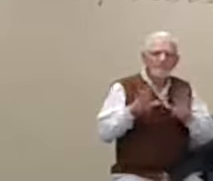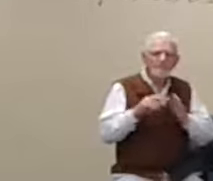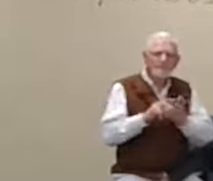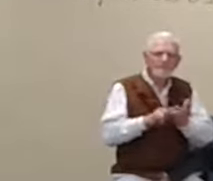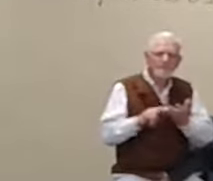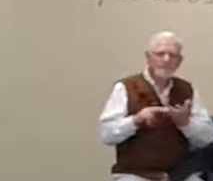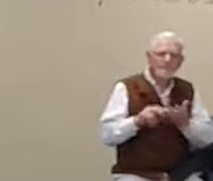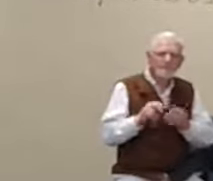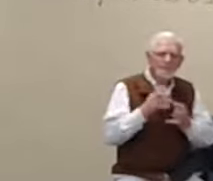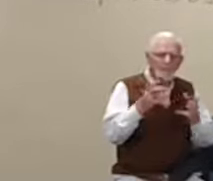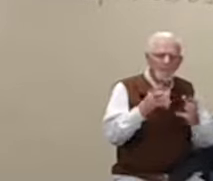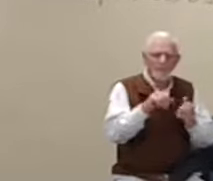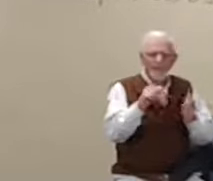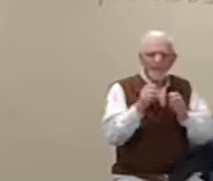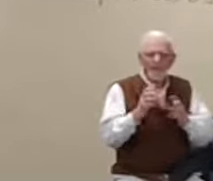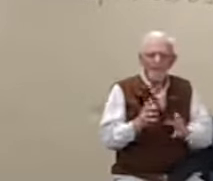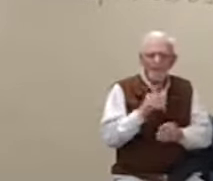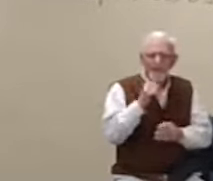And most Baptists don't believe that.